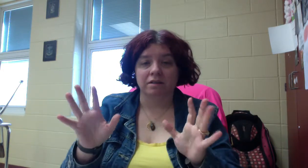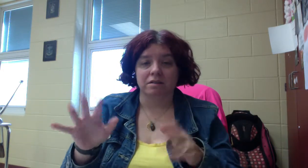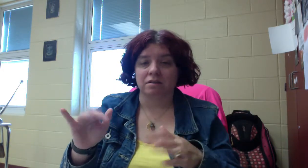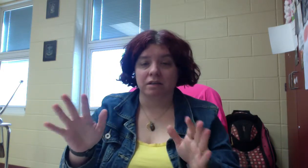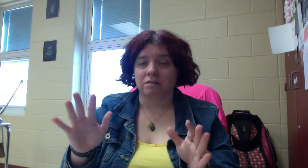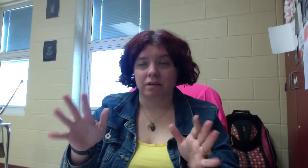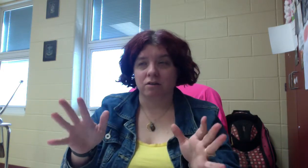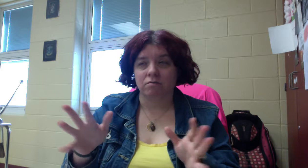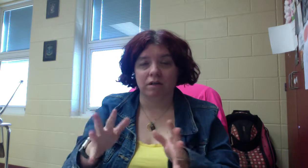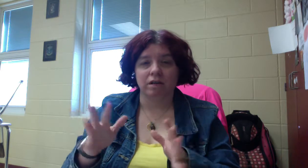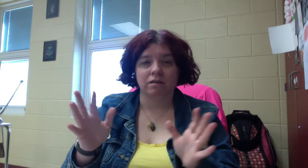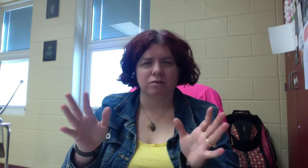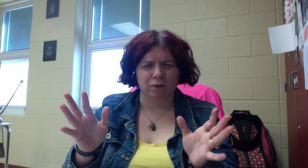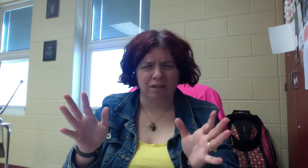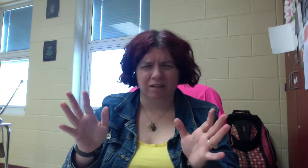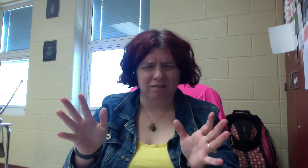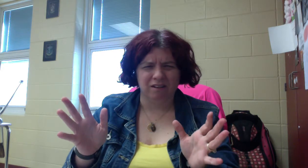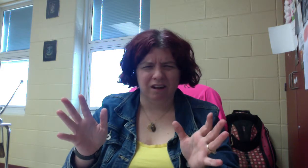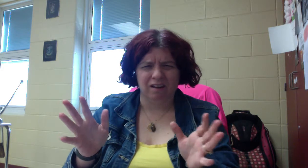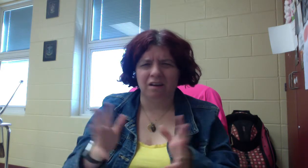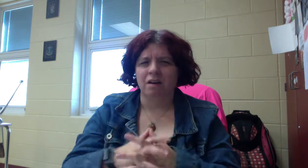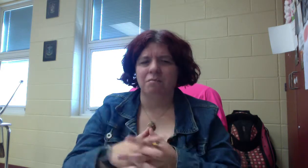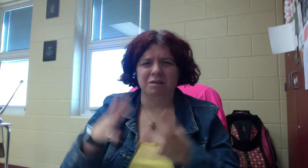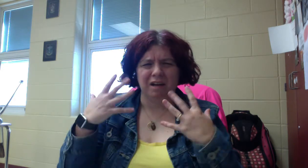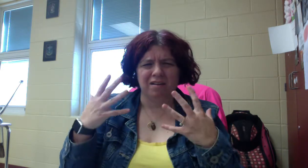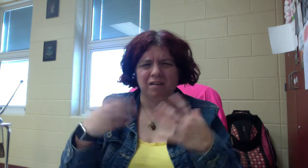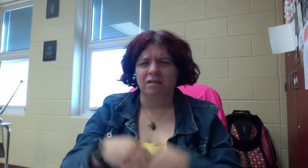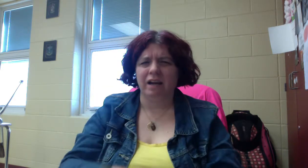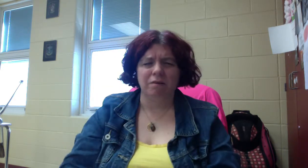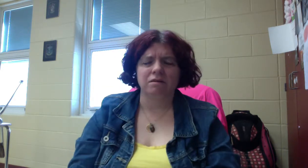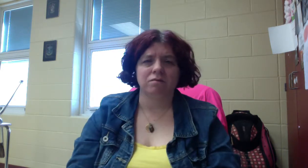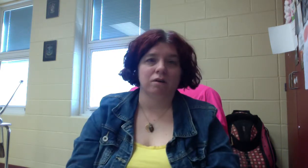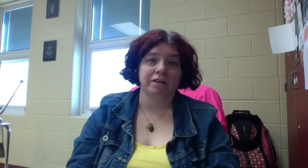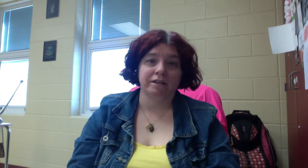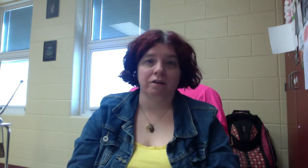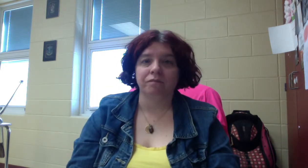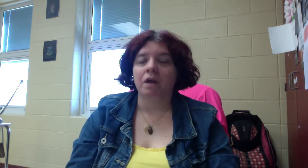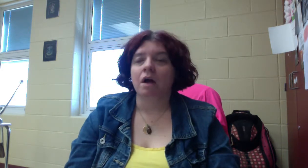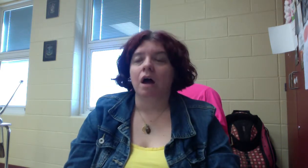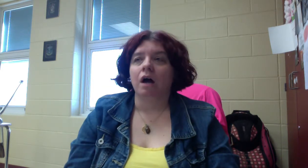because I don't like squinting. Ugh, makes my head hurt. Anyways, sorry, side note.